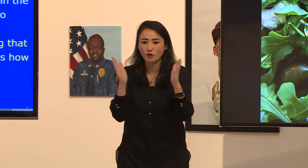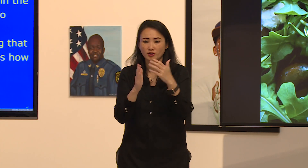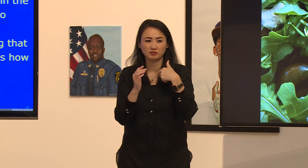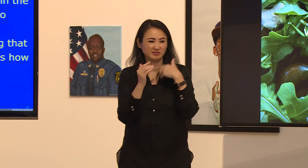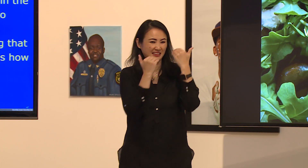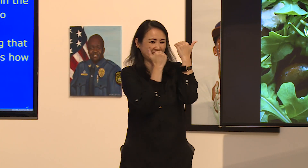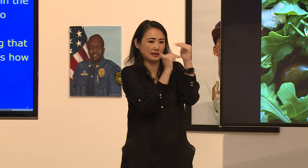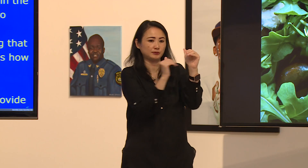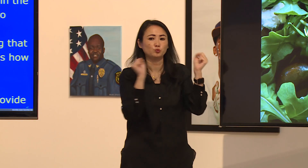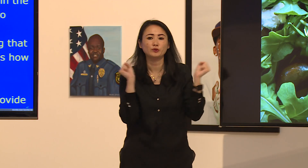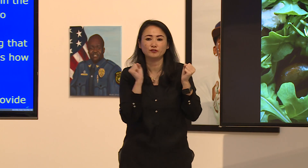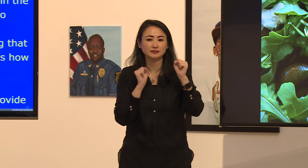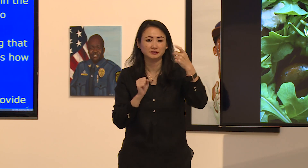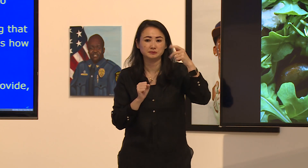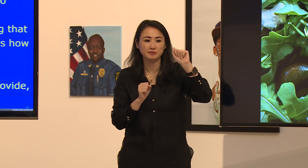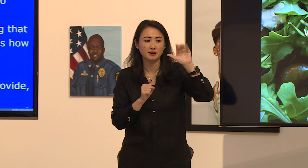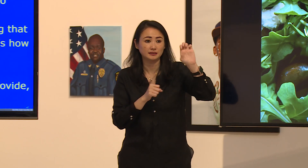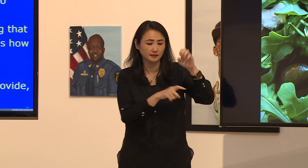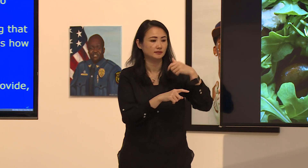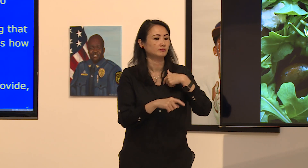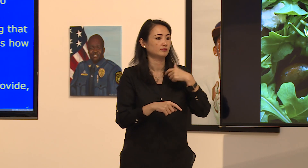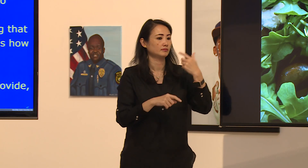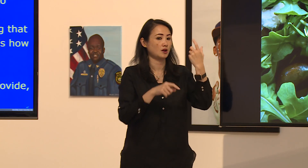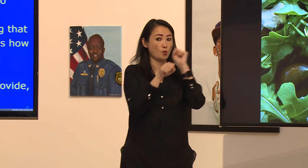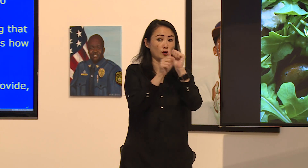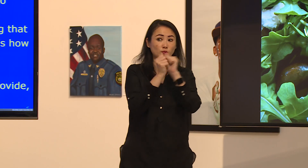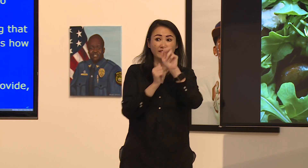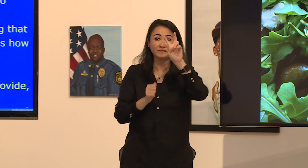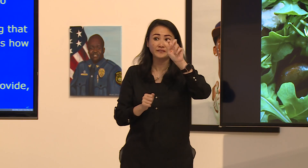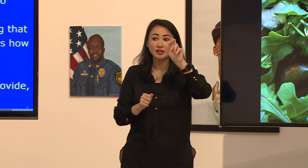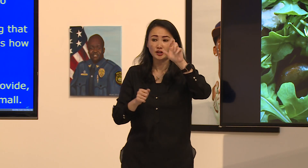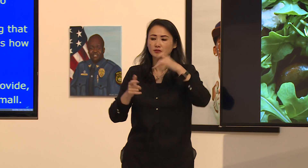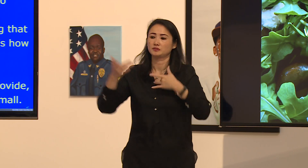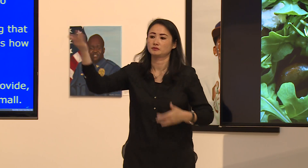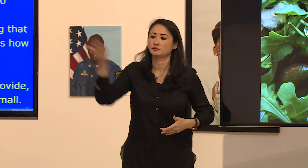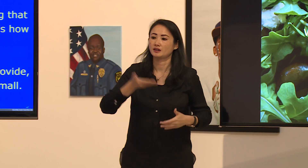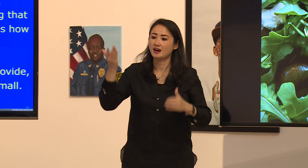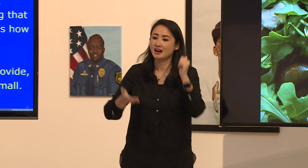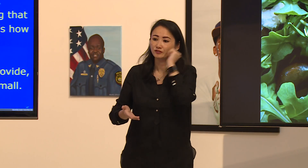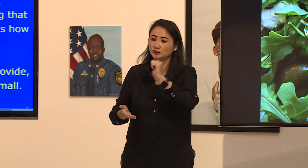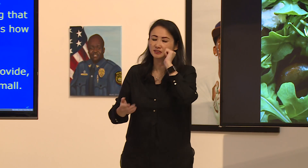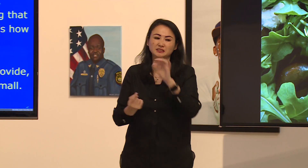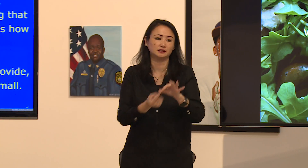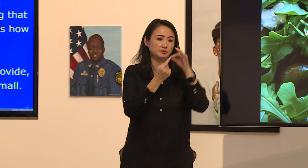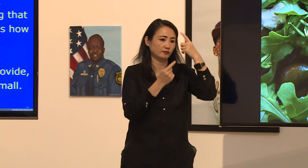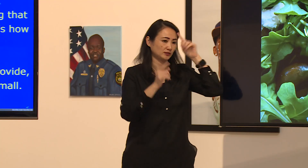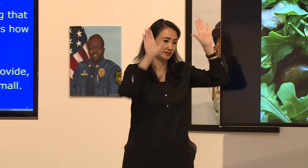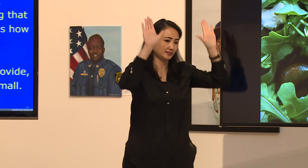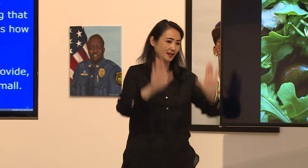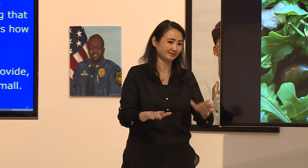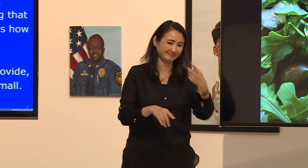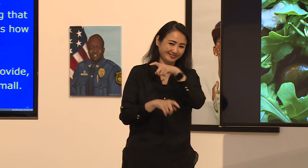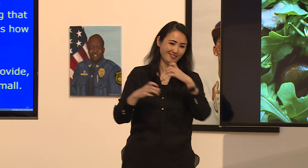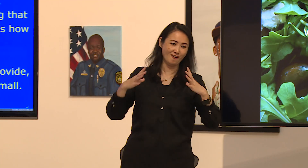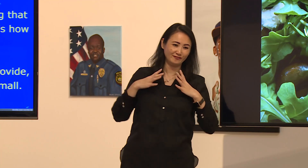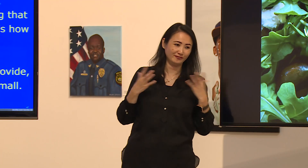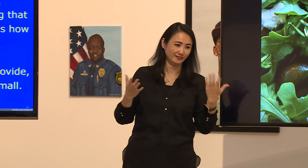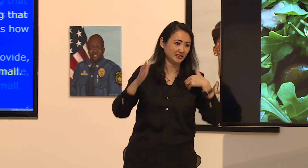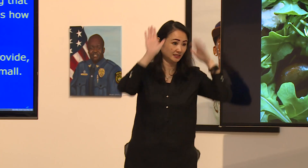small. It's limited in its space for refrigeration. However, every day we have deliveries coming, as well as, except for Sundays,